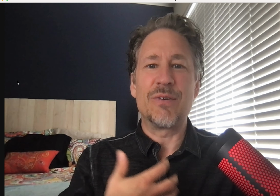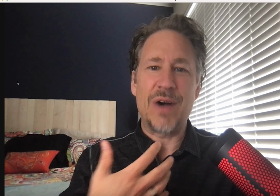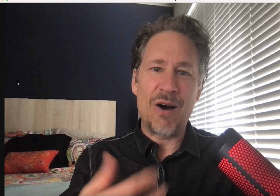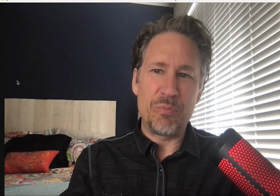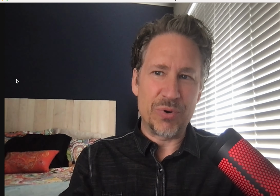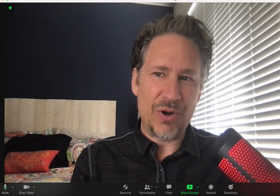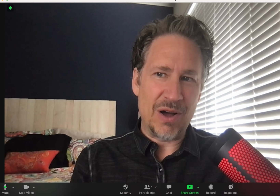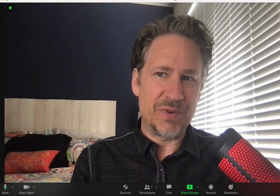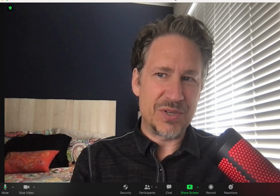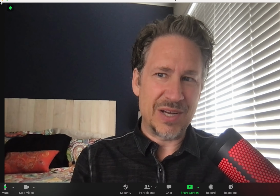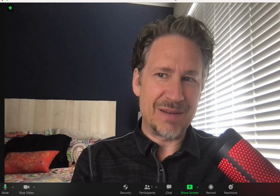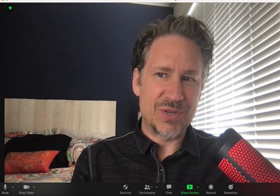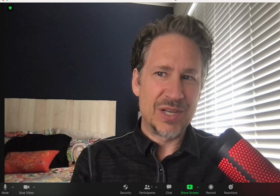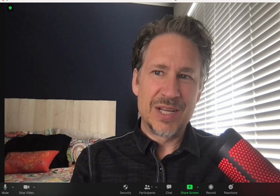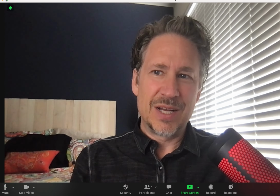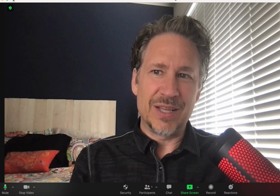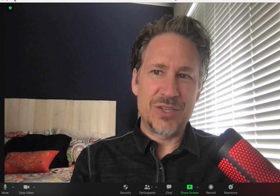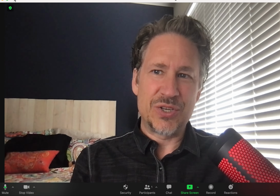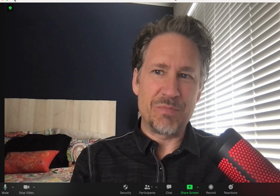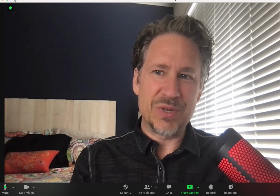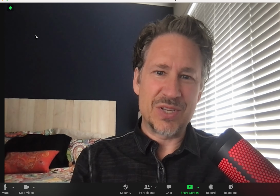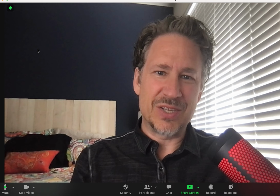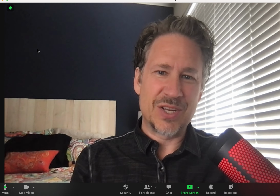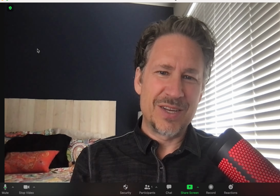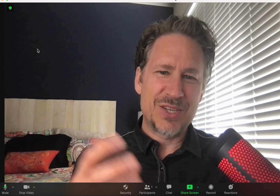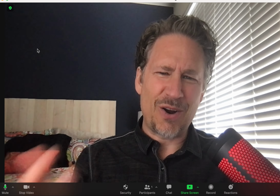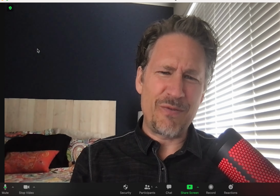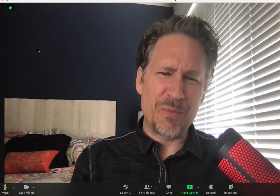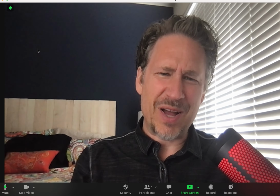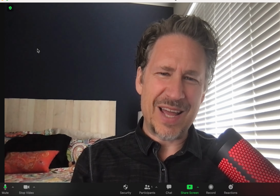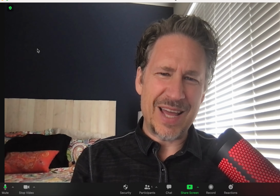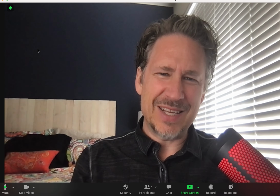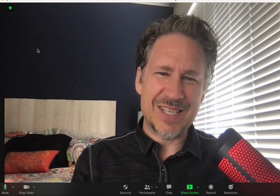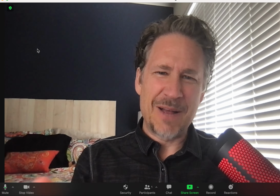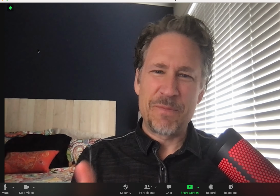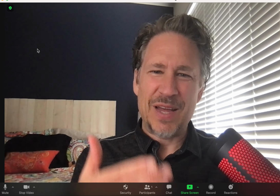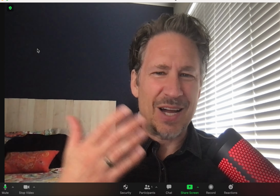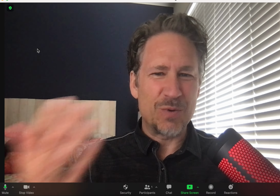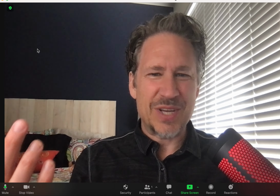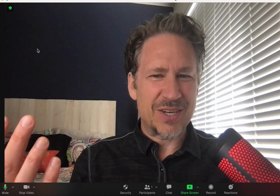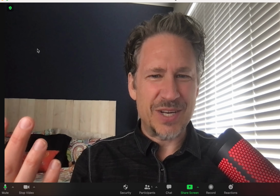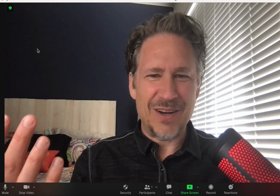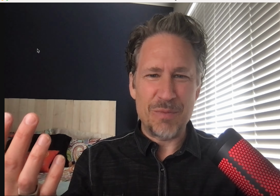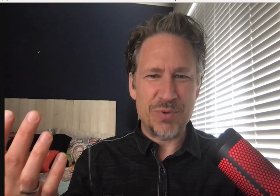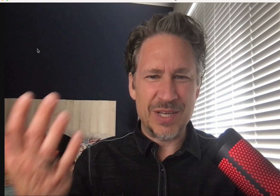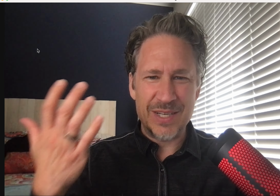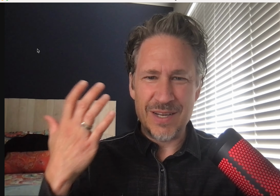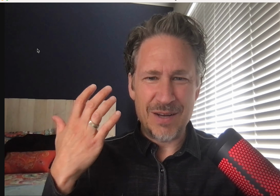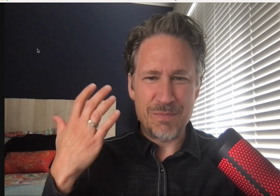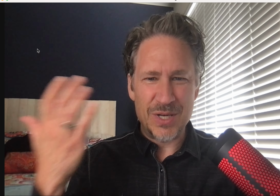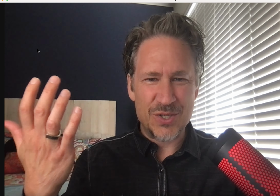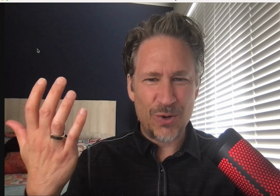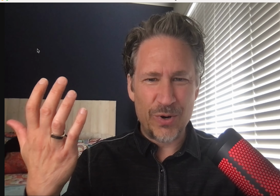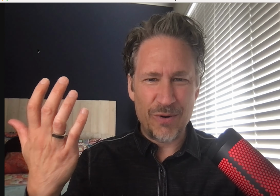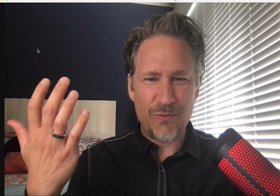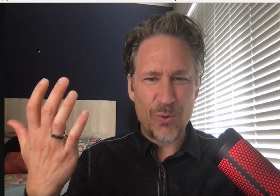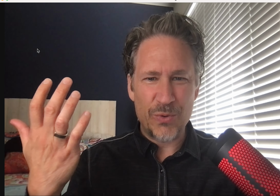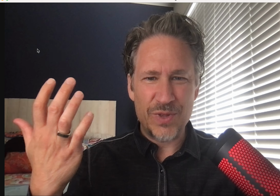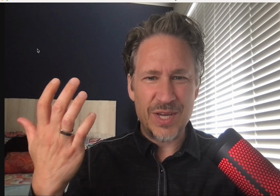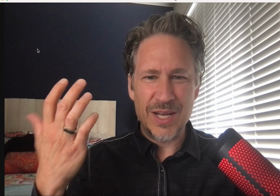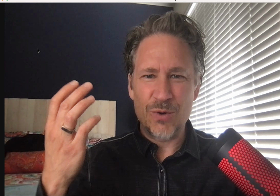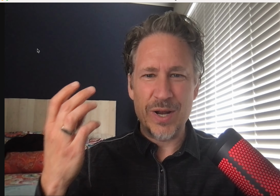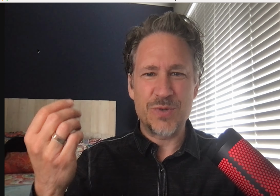lack of output oftentimes. Now let's jump into this. Sorry for my hiatus. I was actually up in Minnesota